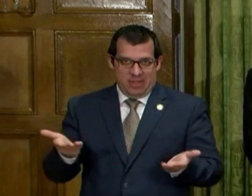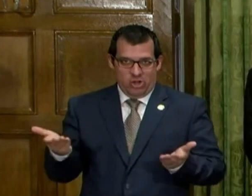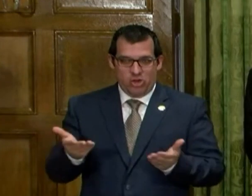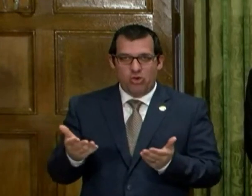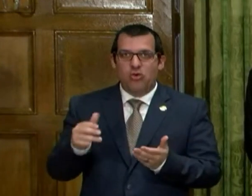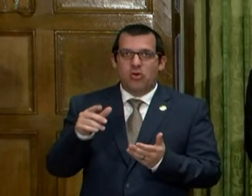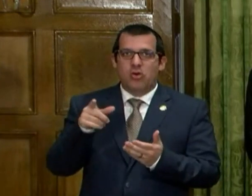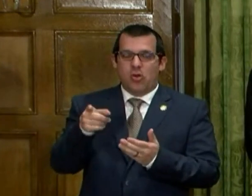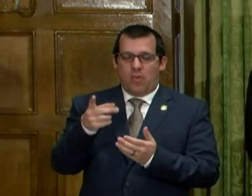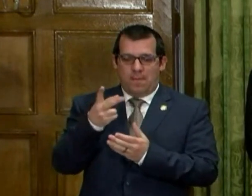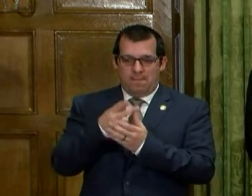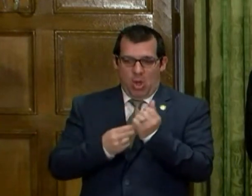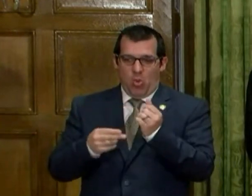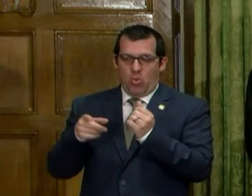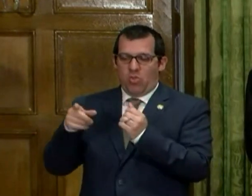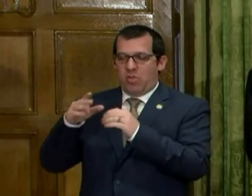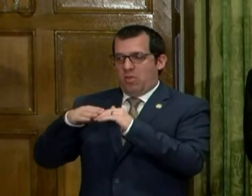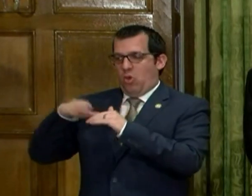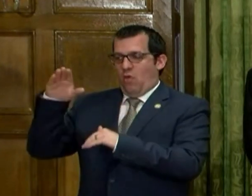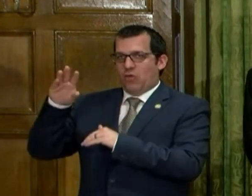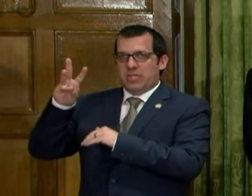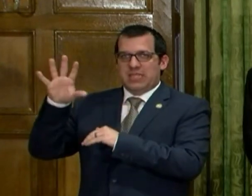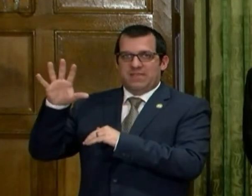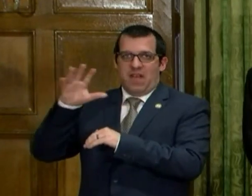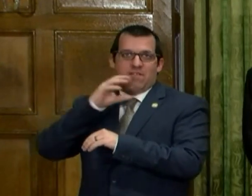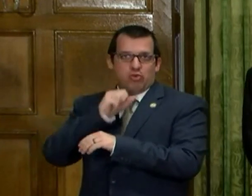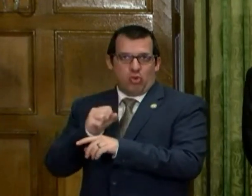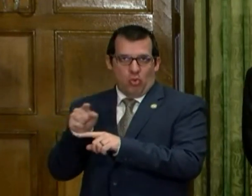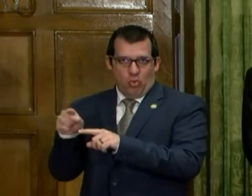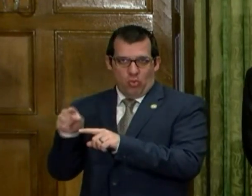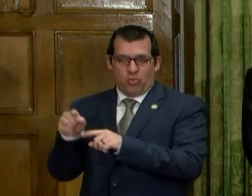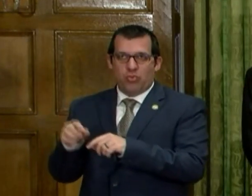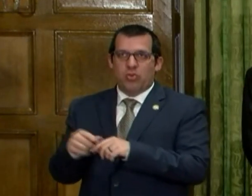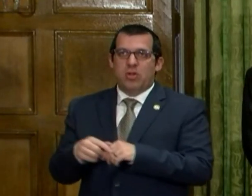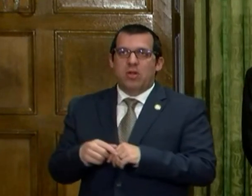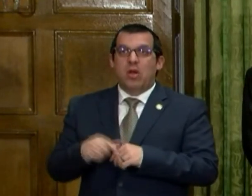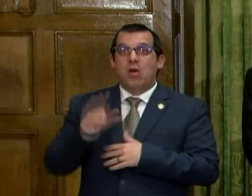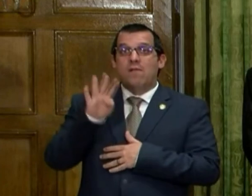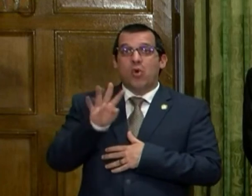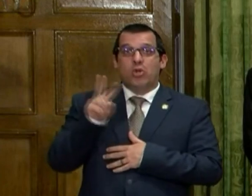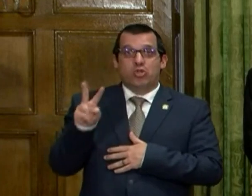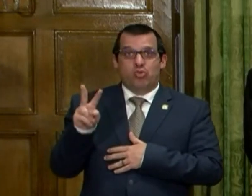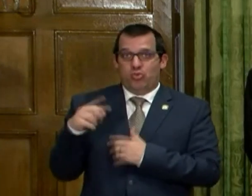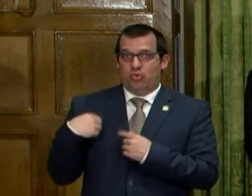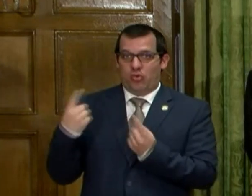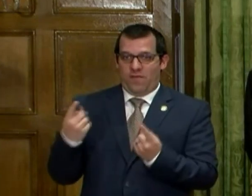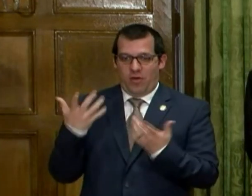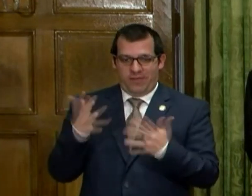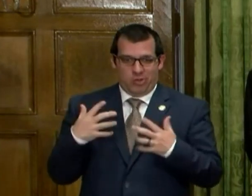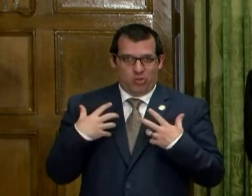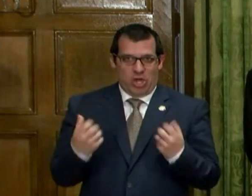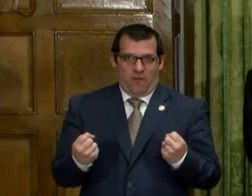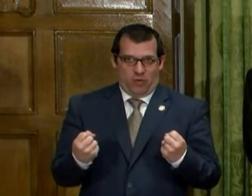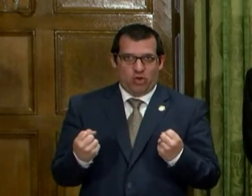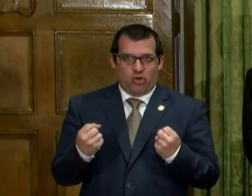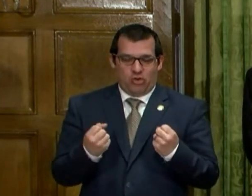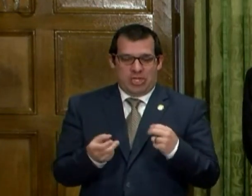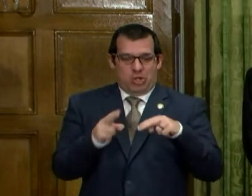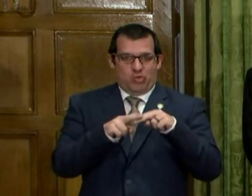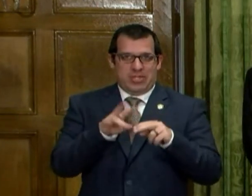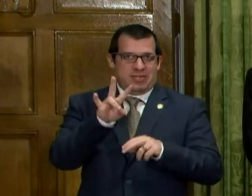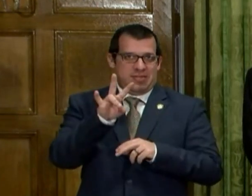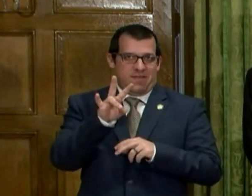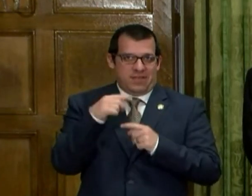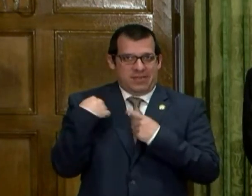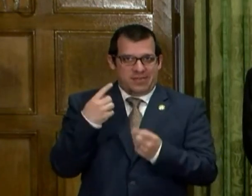that age group greater than 65. And we have 42 who have recovered That's up 7 from